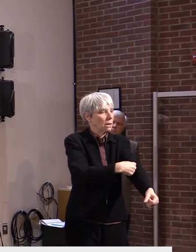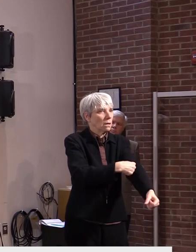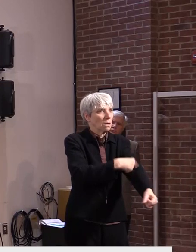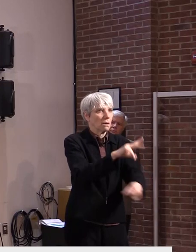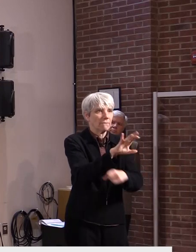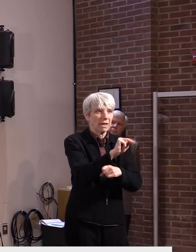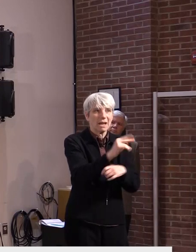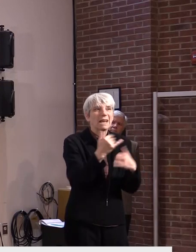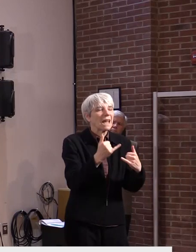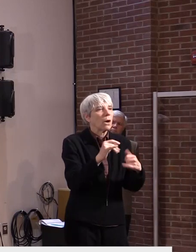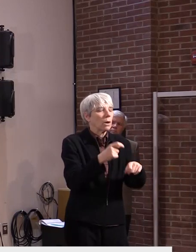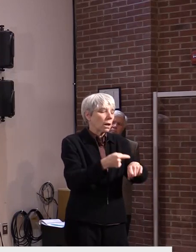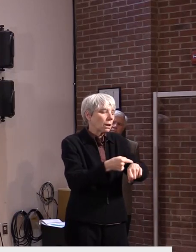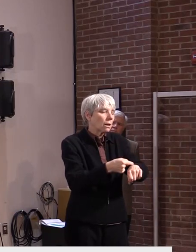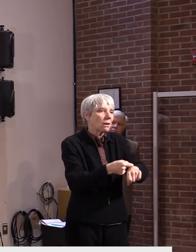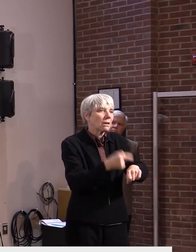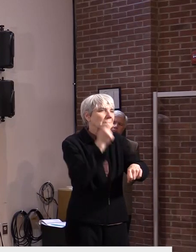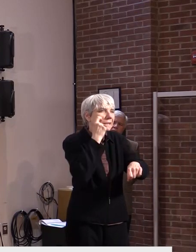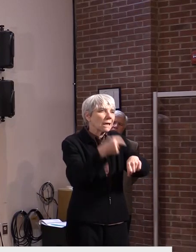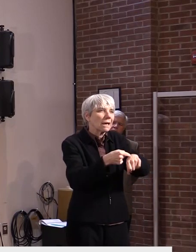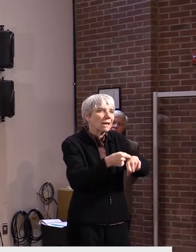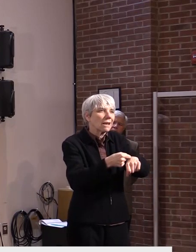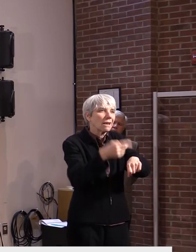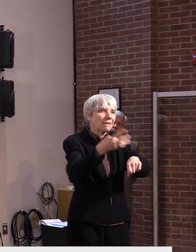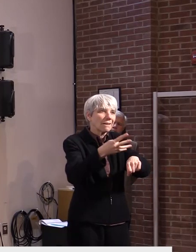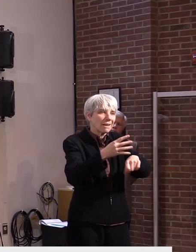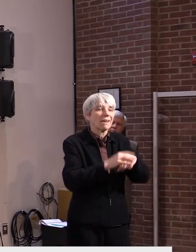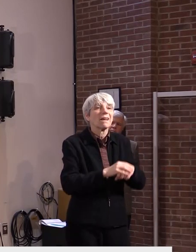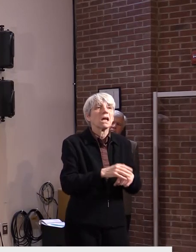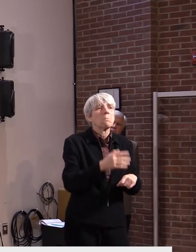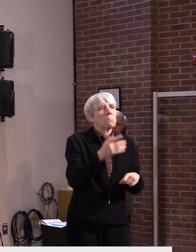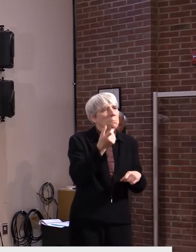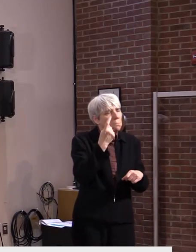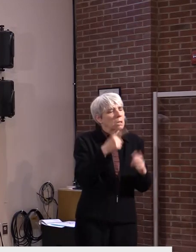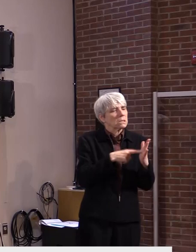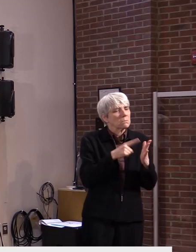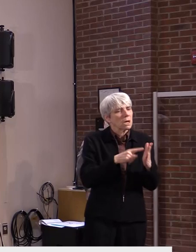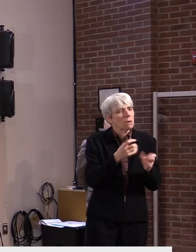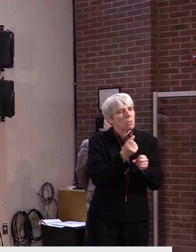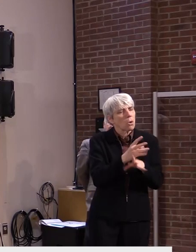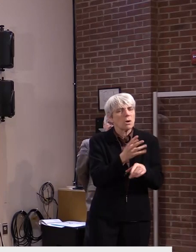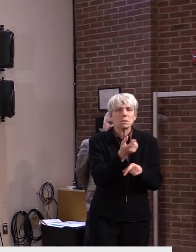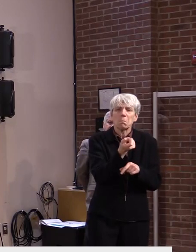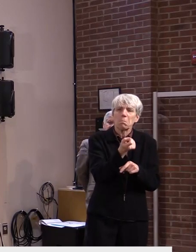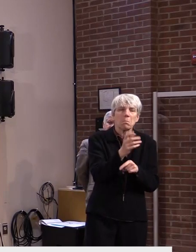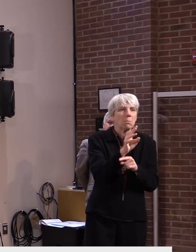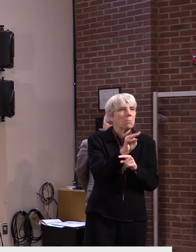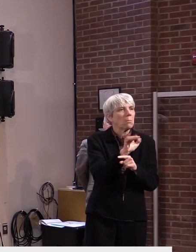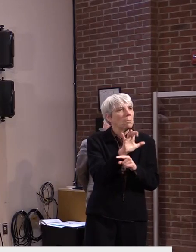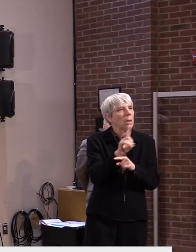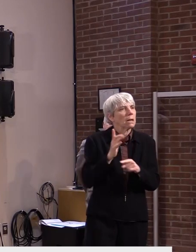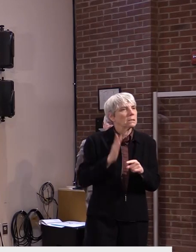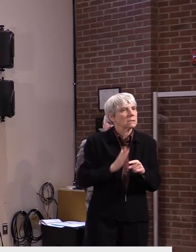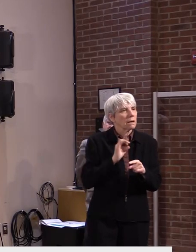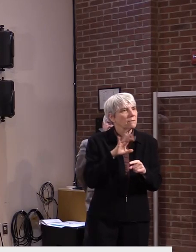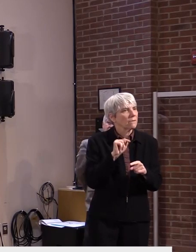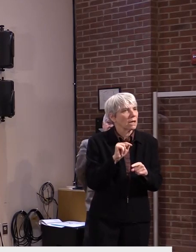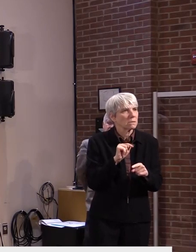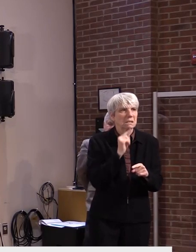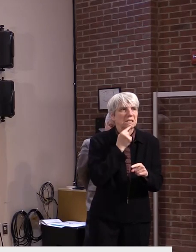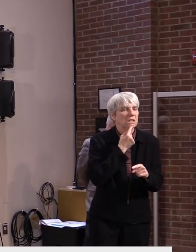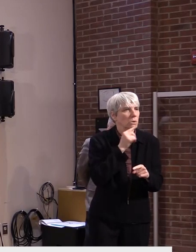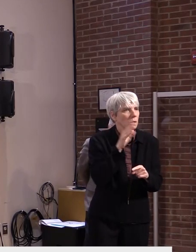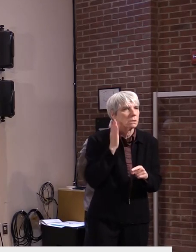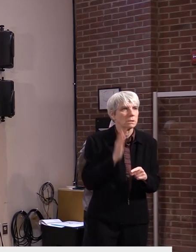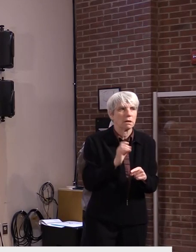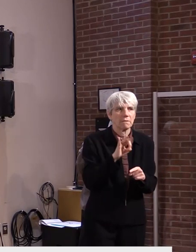mild side effects, no serious adverse effects seem to occur with any frequency. When used early